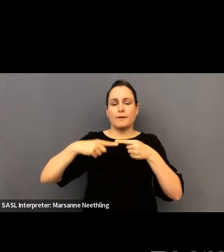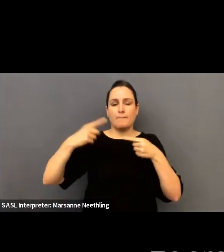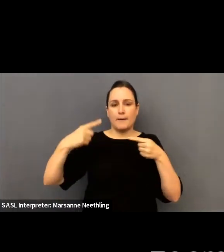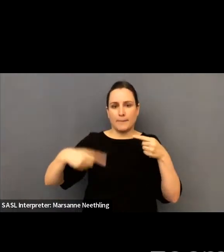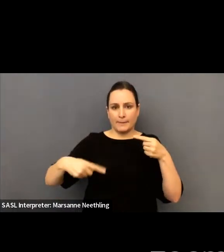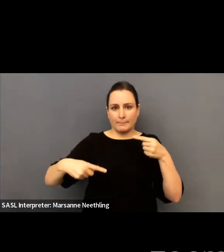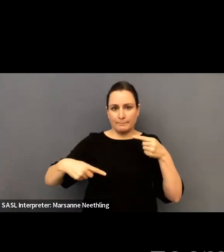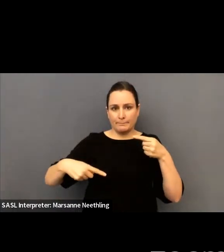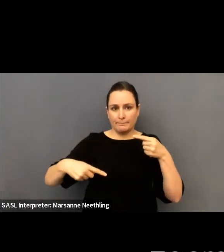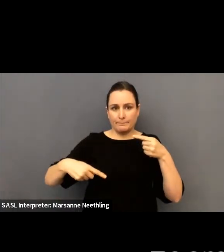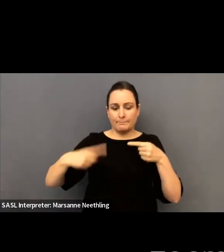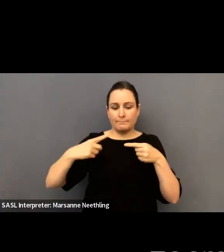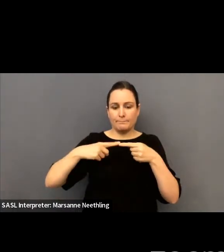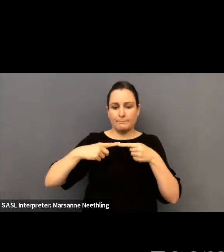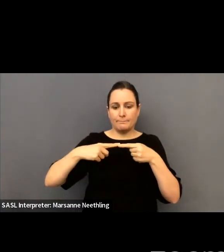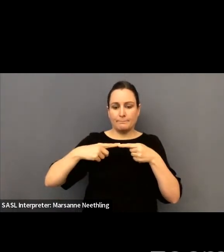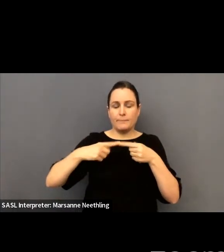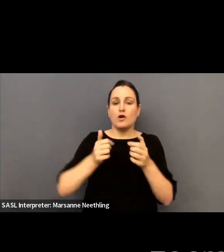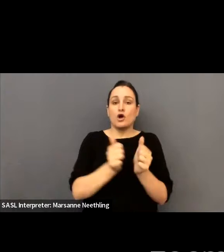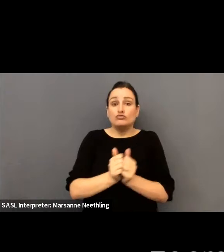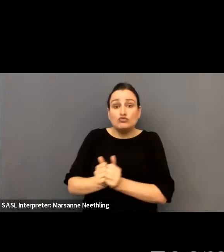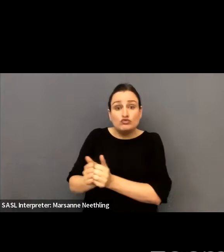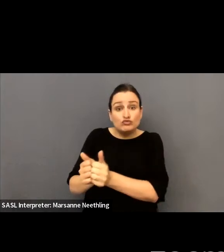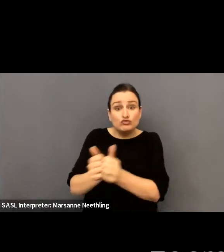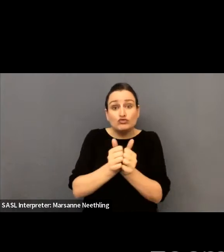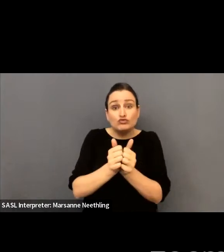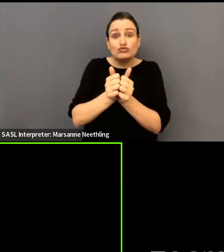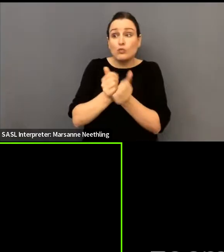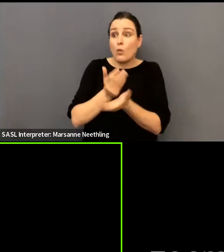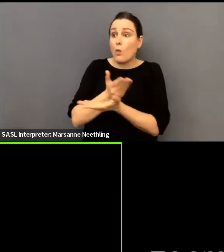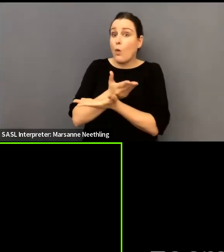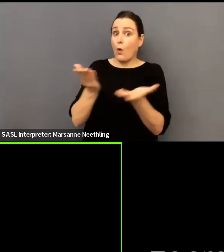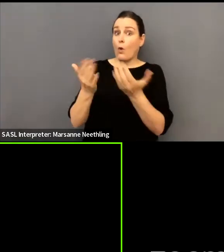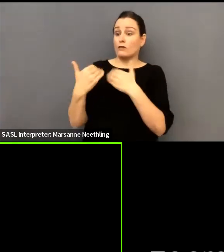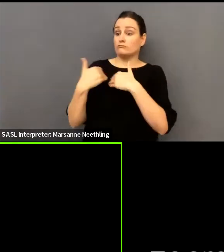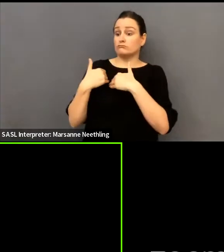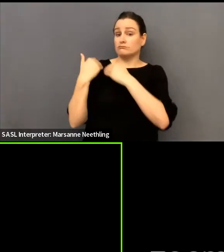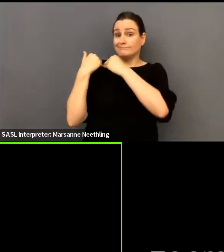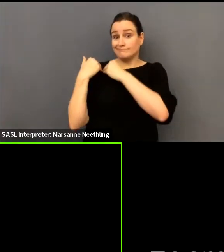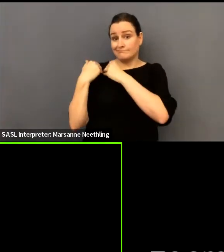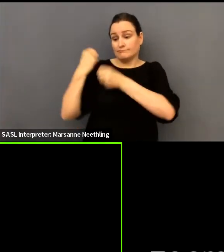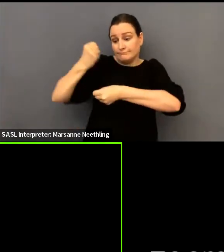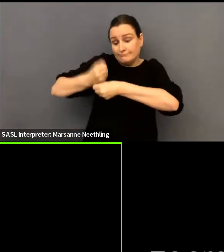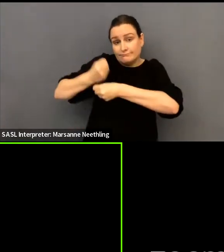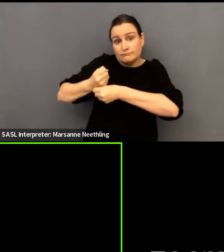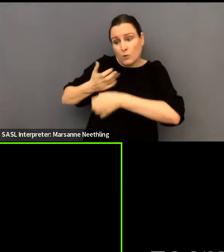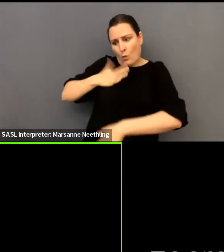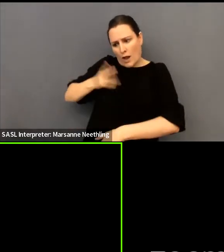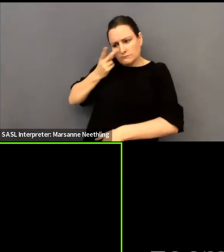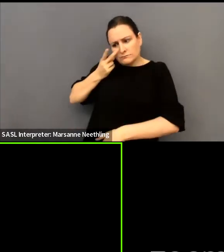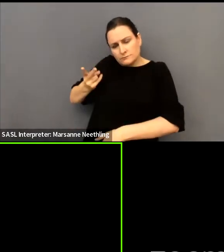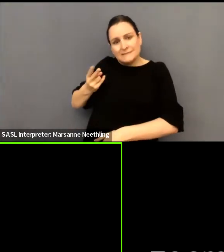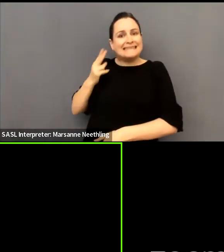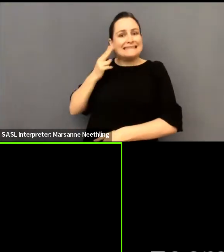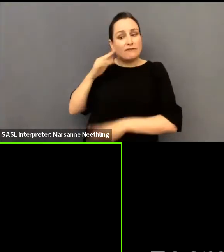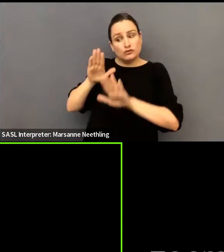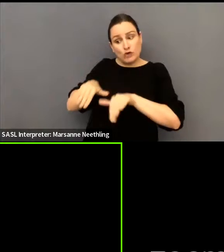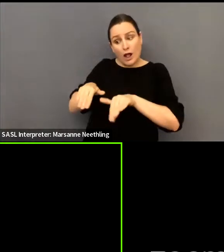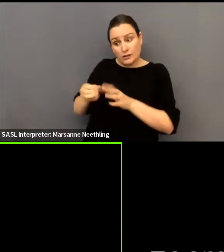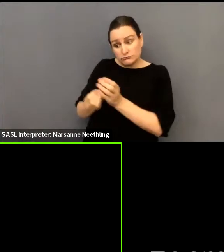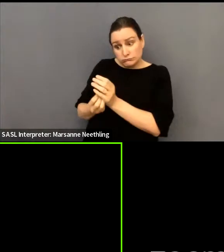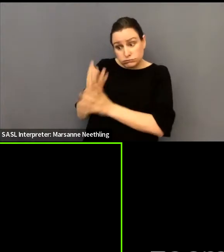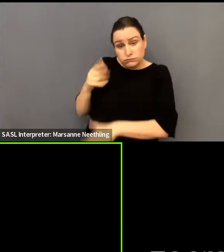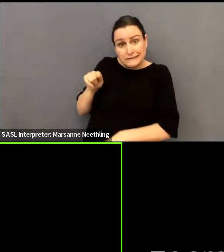disability organizations and so on, anyone who's interested in the development and education of a deaf child should be part of